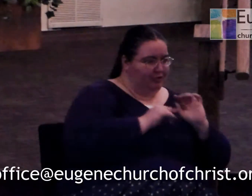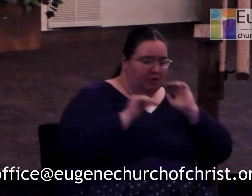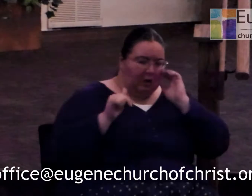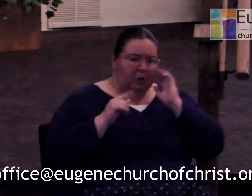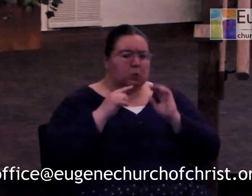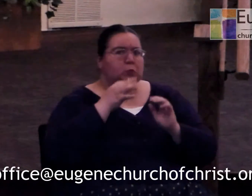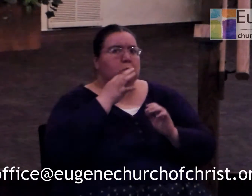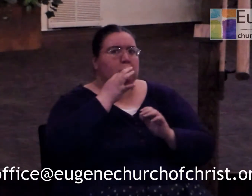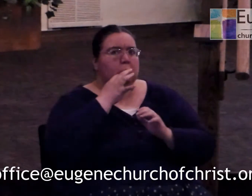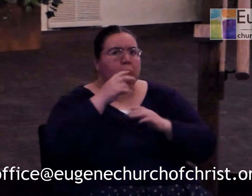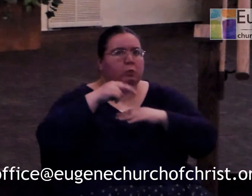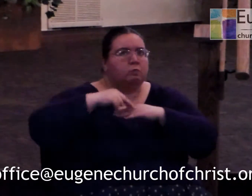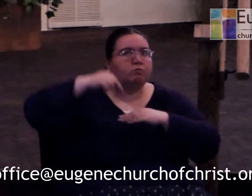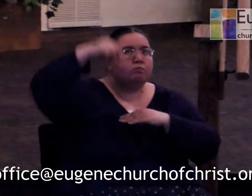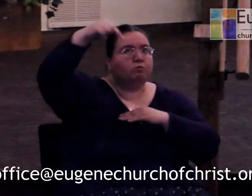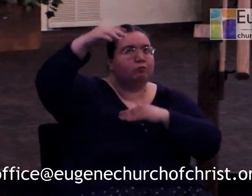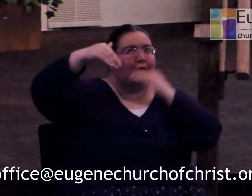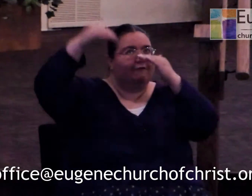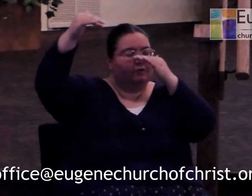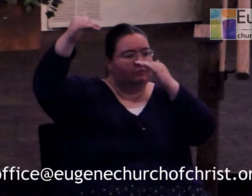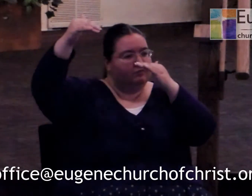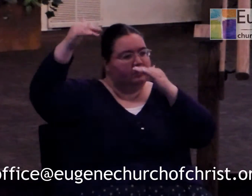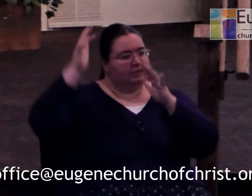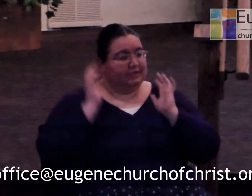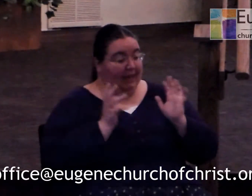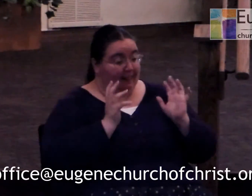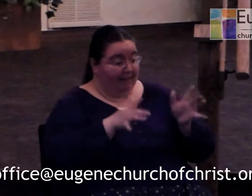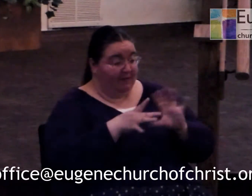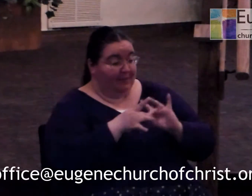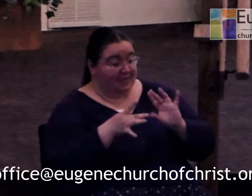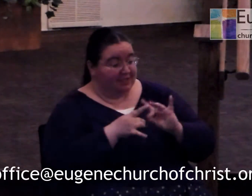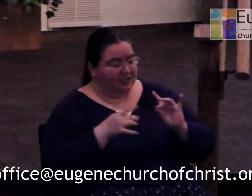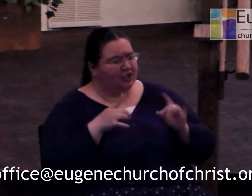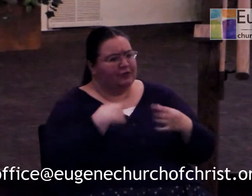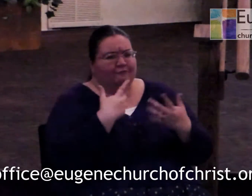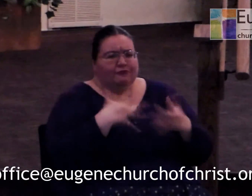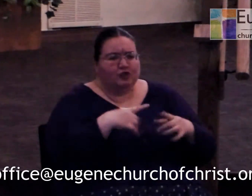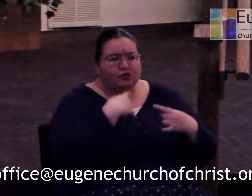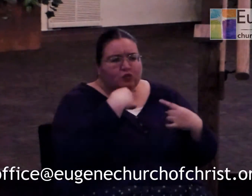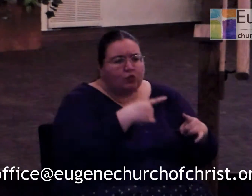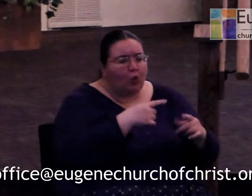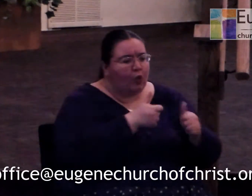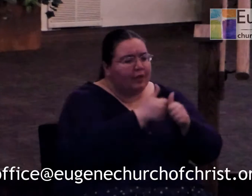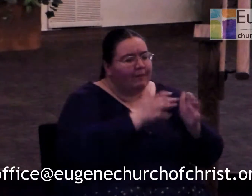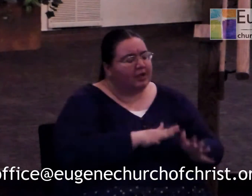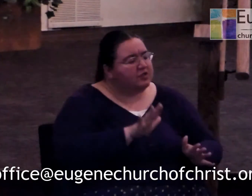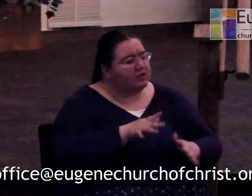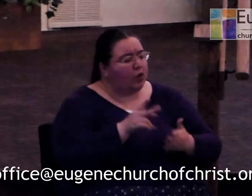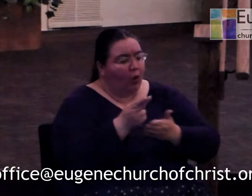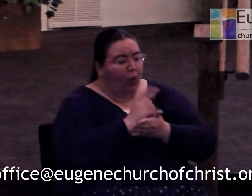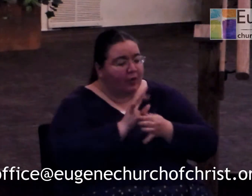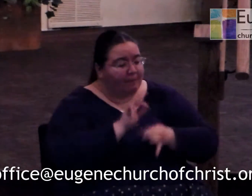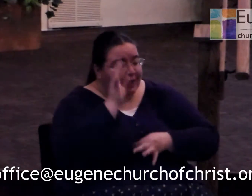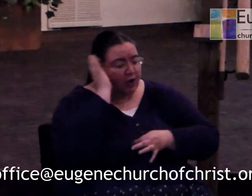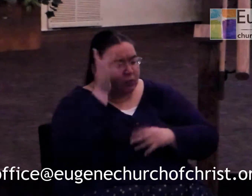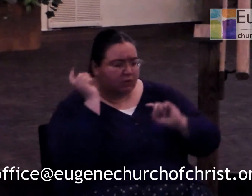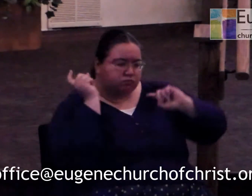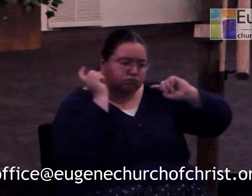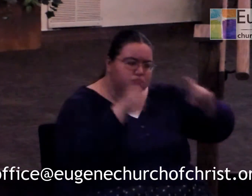he's going to leave them with a message. He's told the apostles that the Holy Spirit's going to come on them, and they're going to have power, and it's going to be this very unusual occasion.